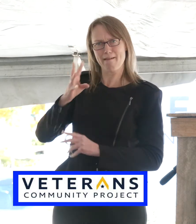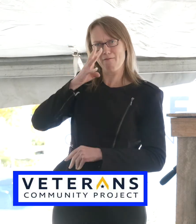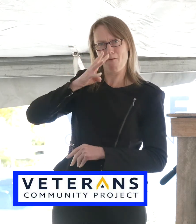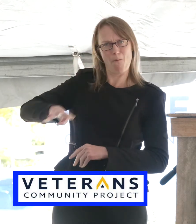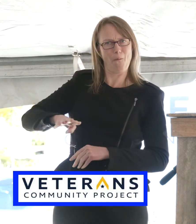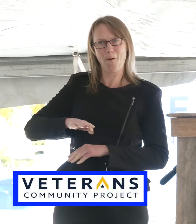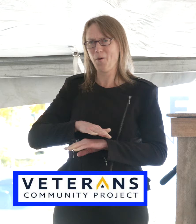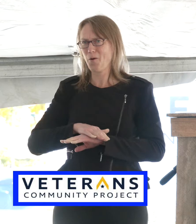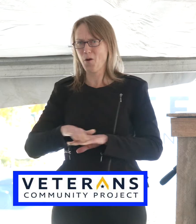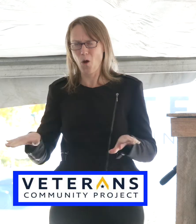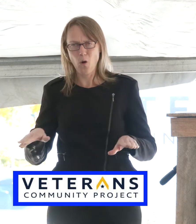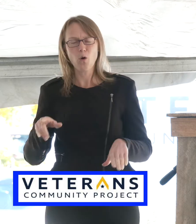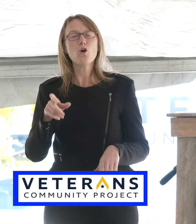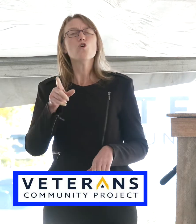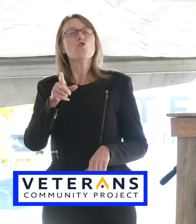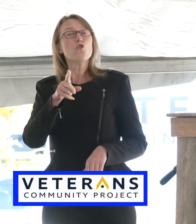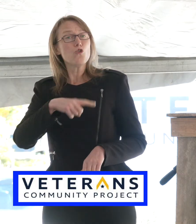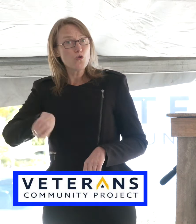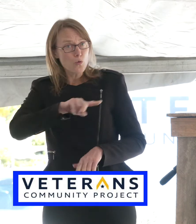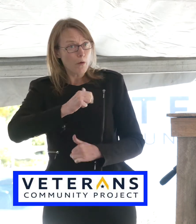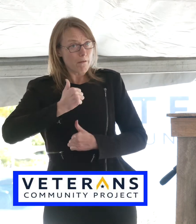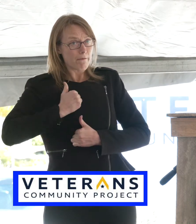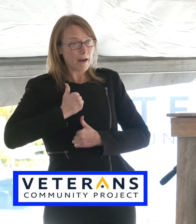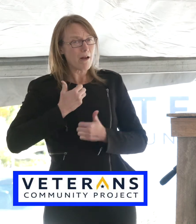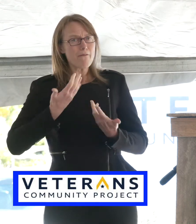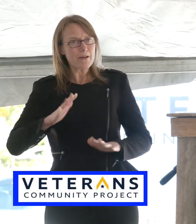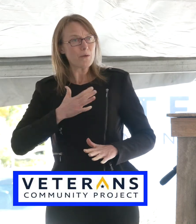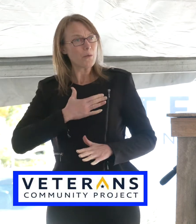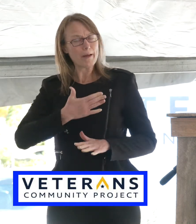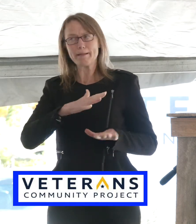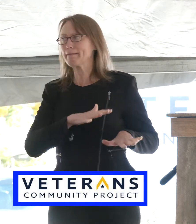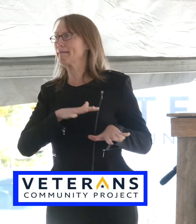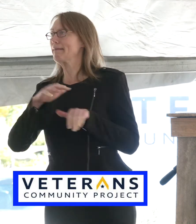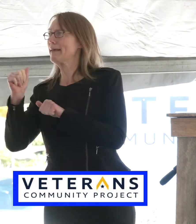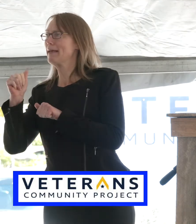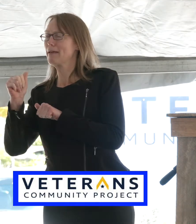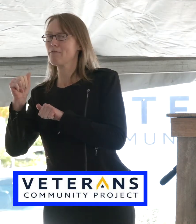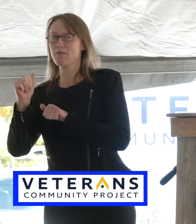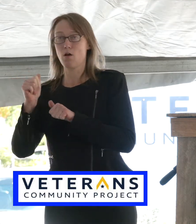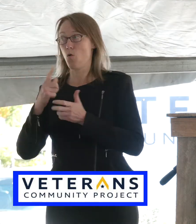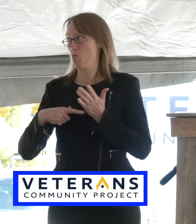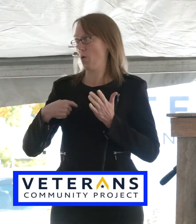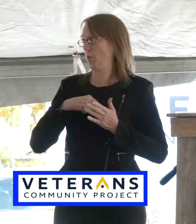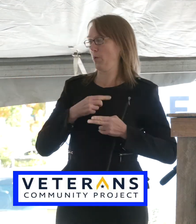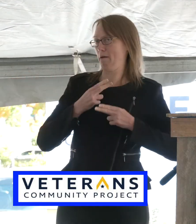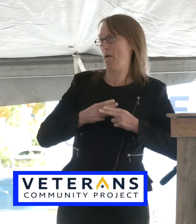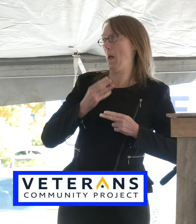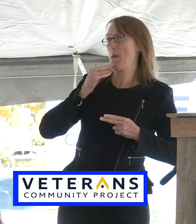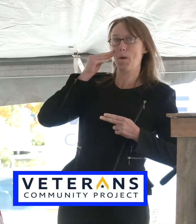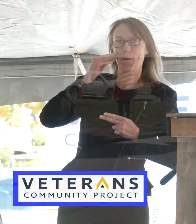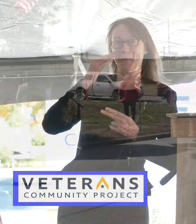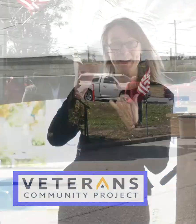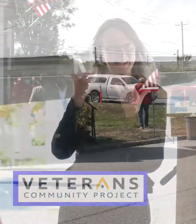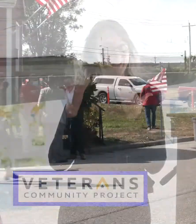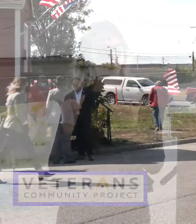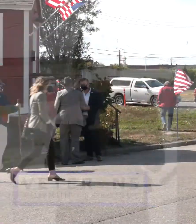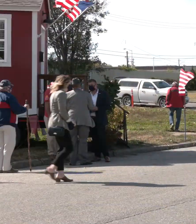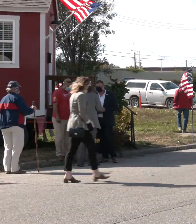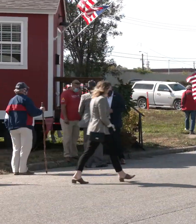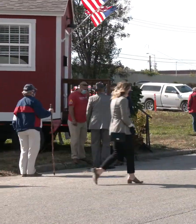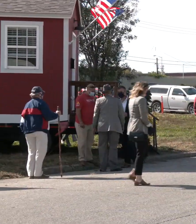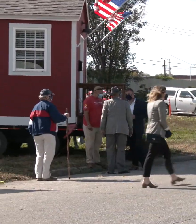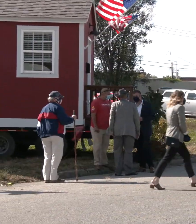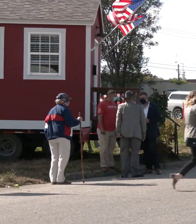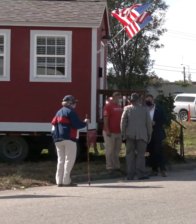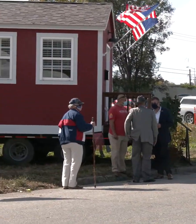the places we call home. Today is the start of providing you with a safe